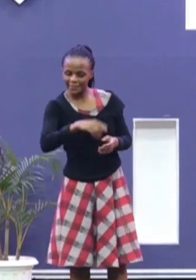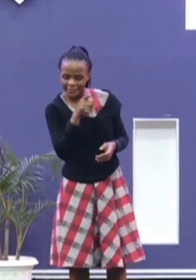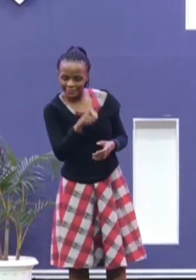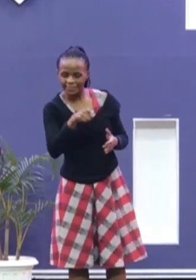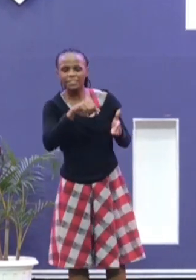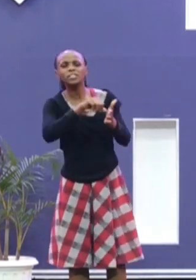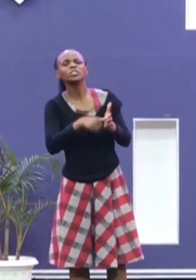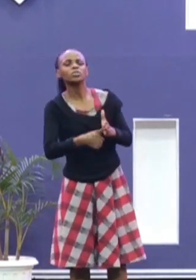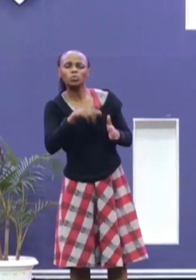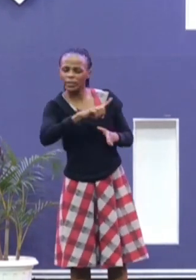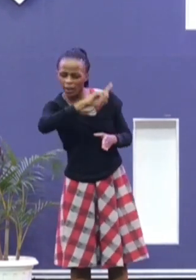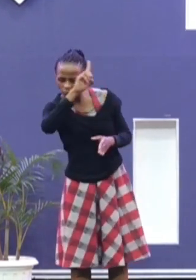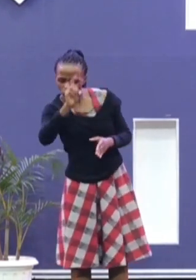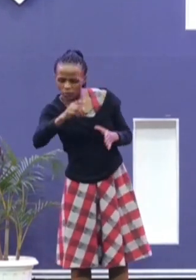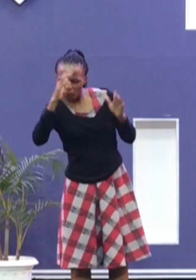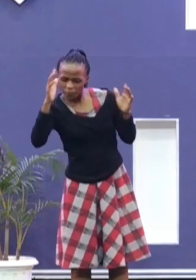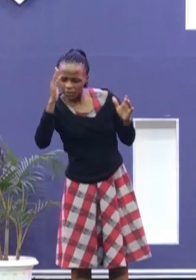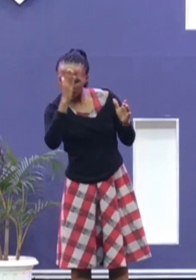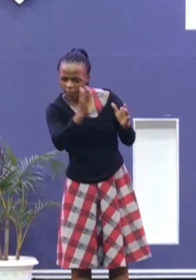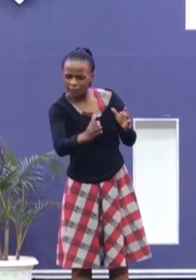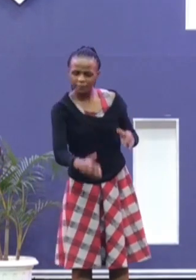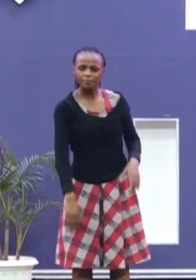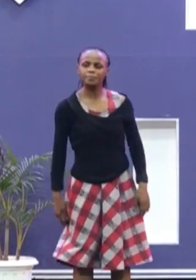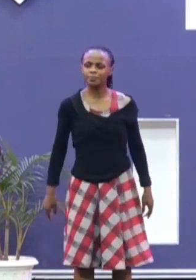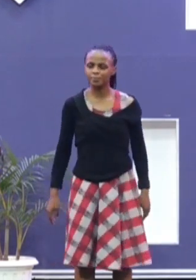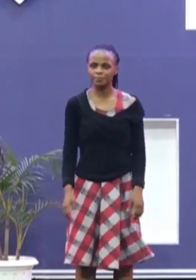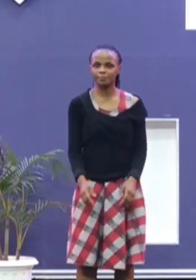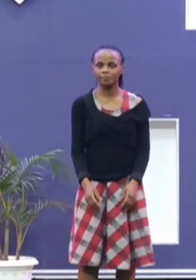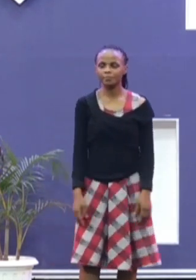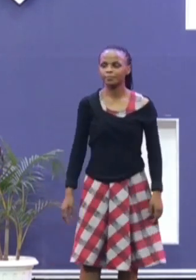still a question. Mu nsonda eno wakyaliwo ekibuuzo.